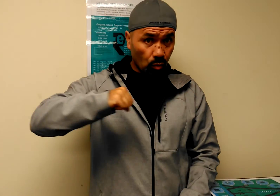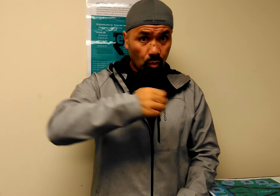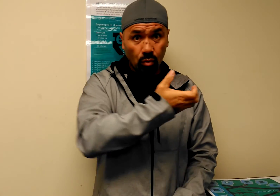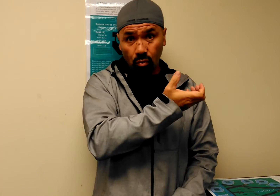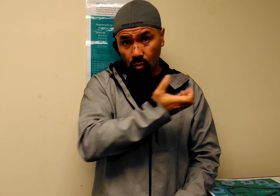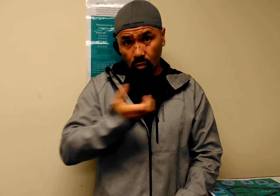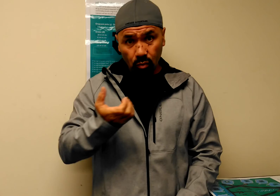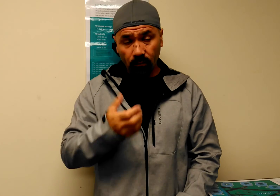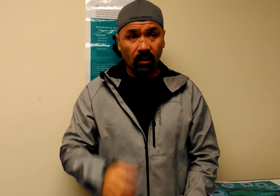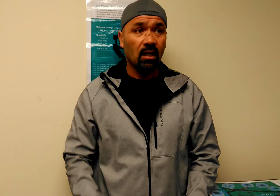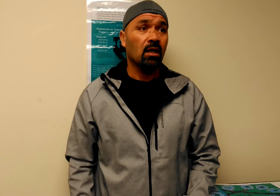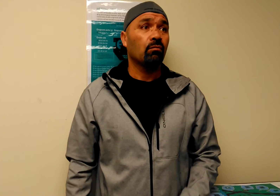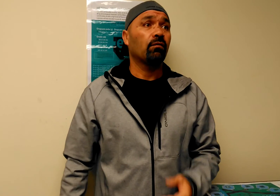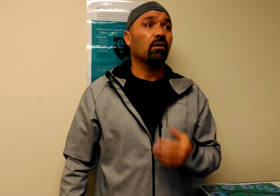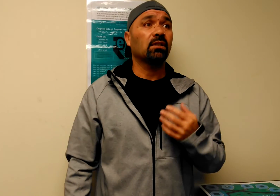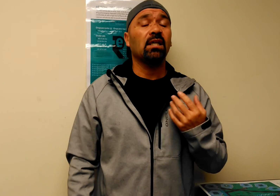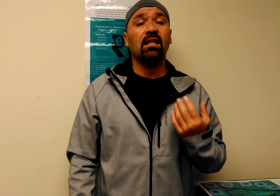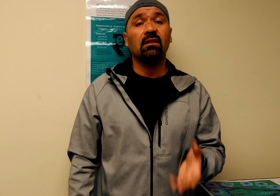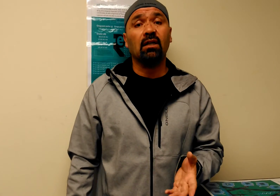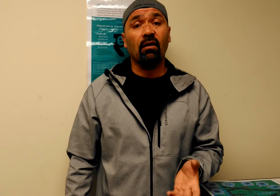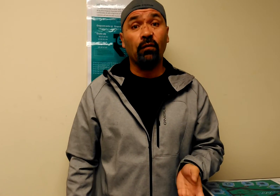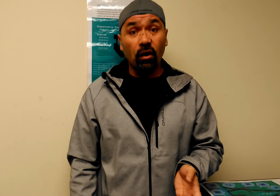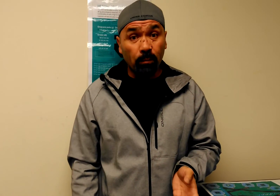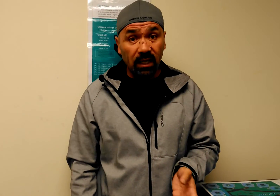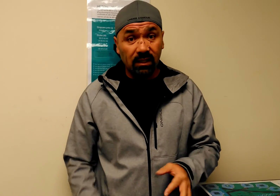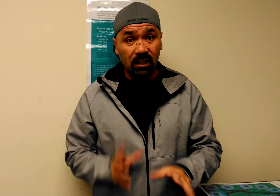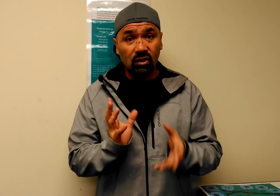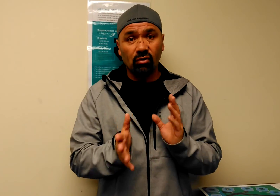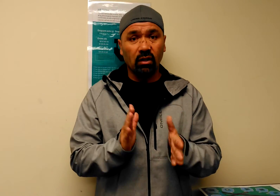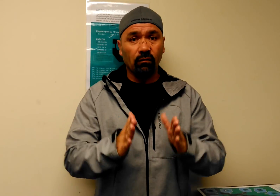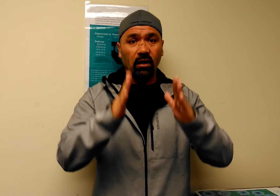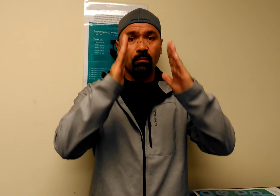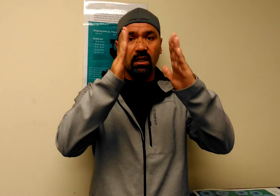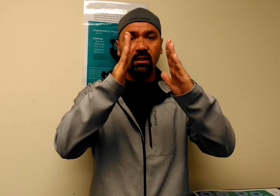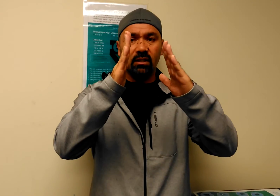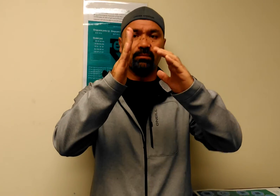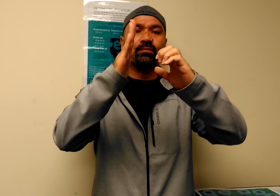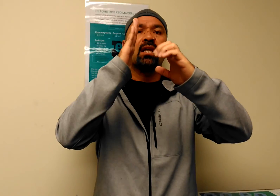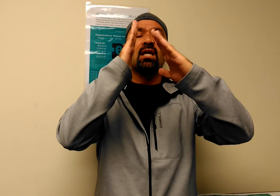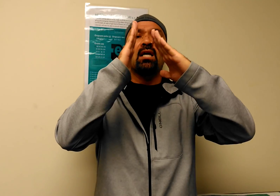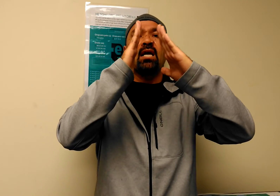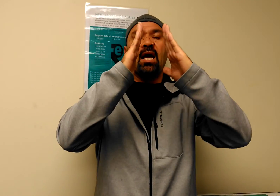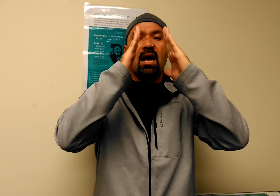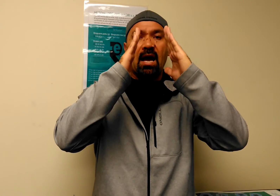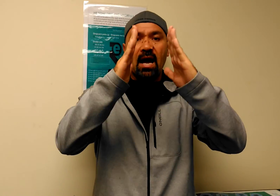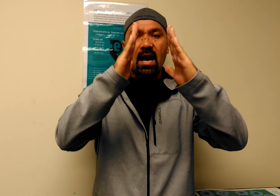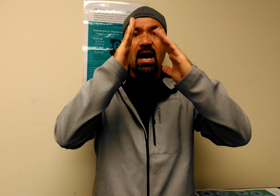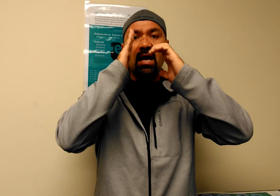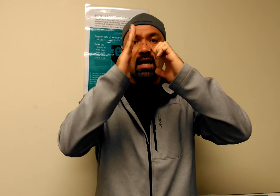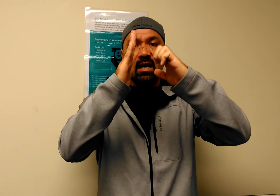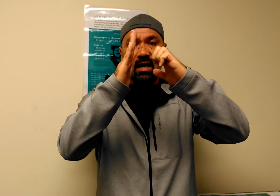o, u. We've got 10 vowel blends. Let's try the vowel blends. A,